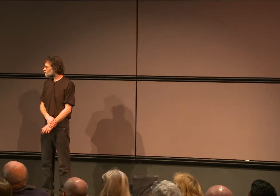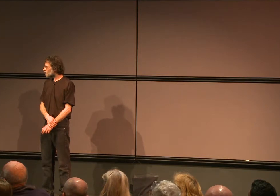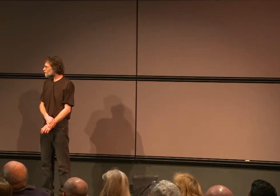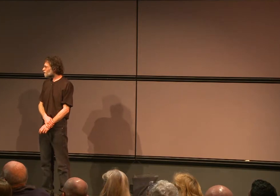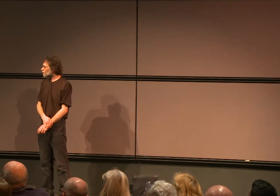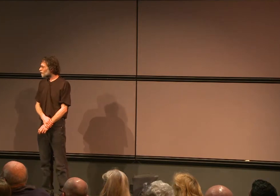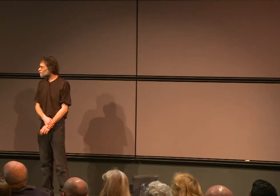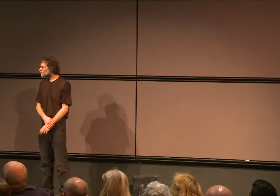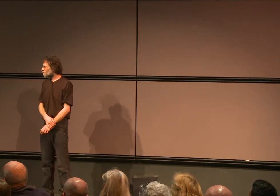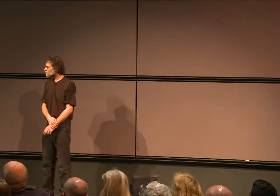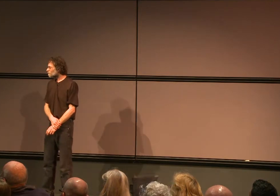Let's see you do it.